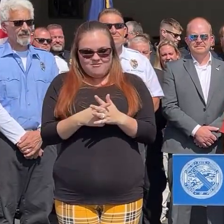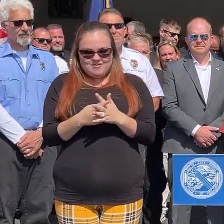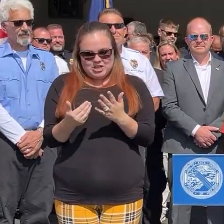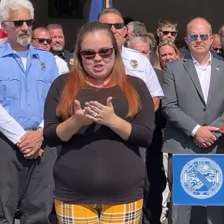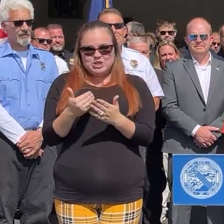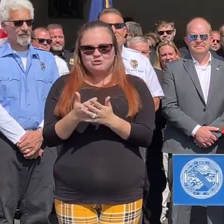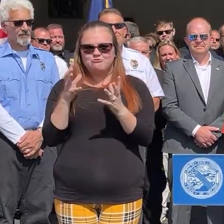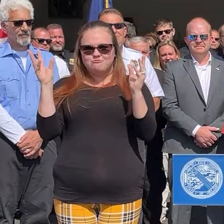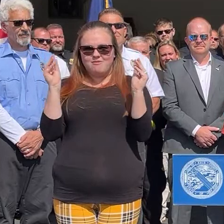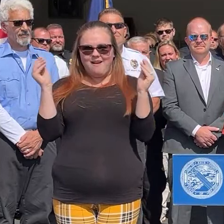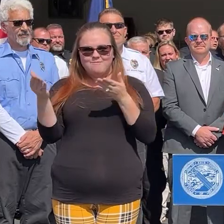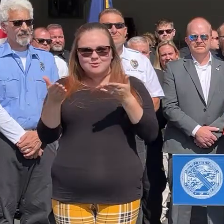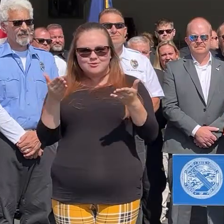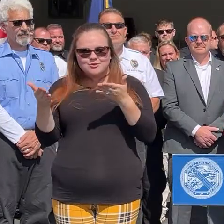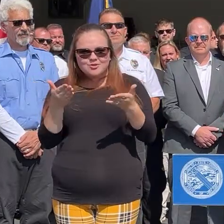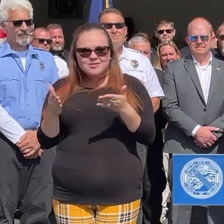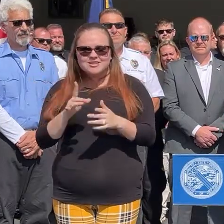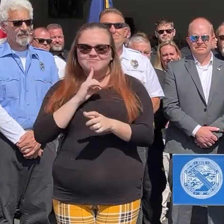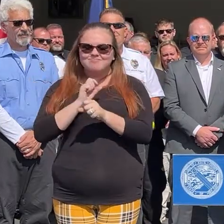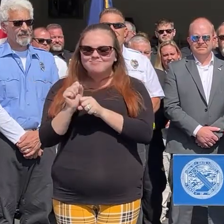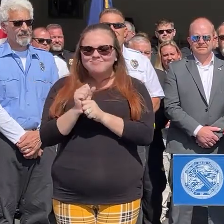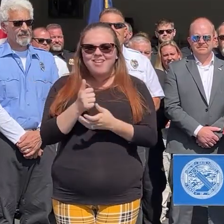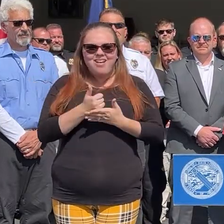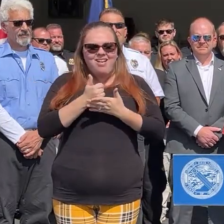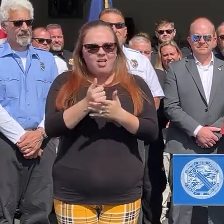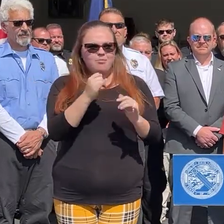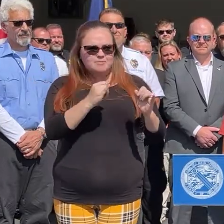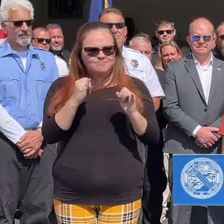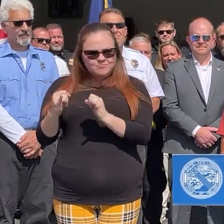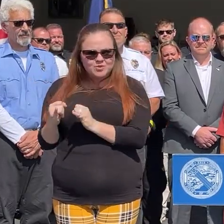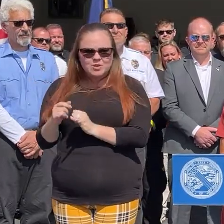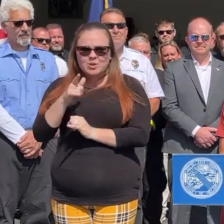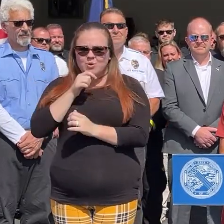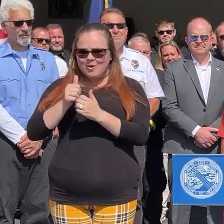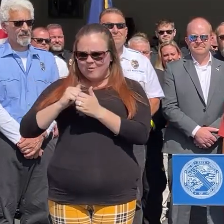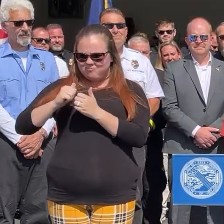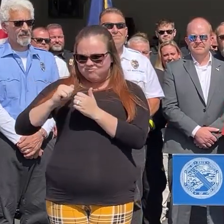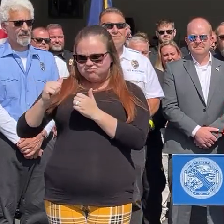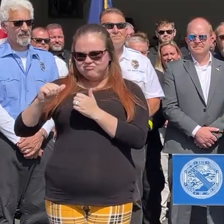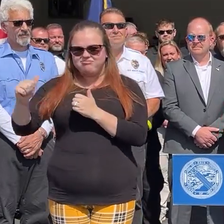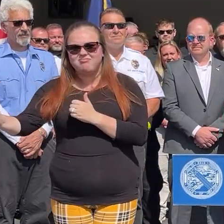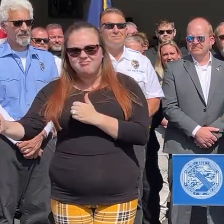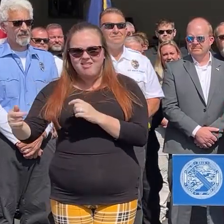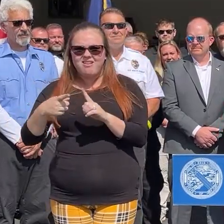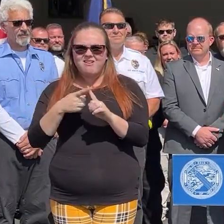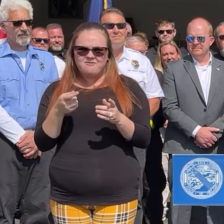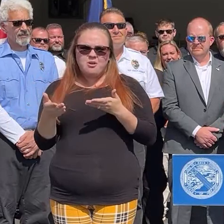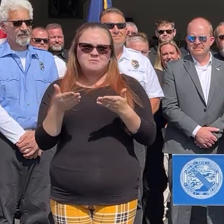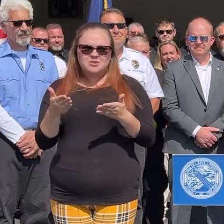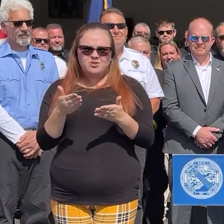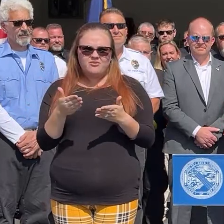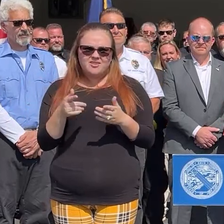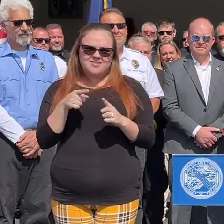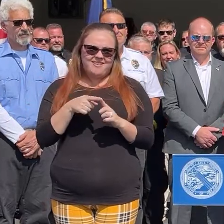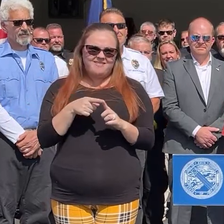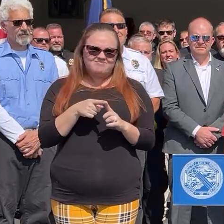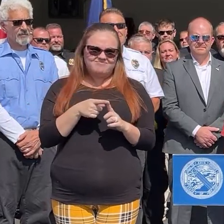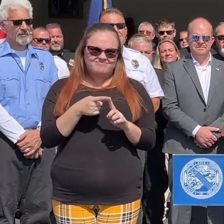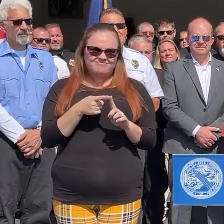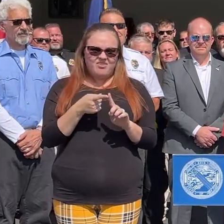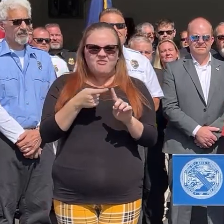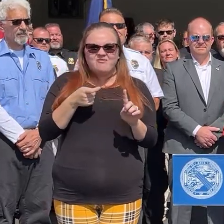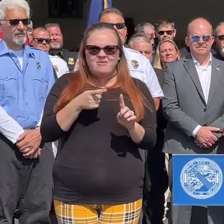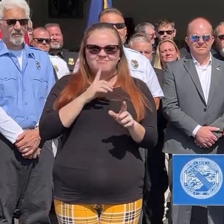ambulance service business to really help those individuals that are so far away from kind of the main drag of